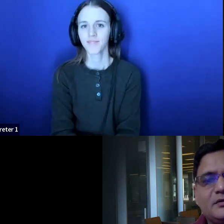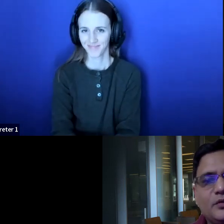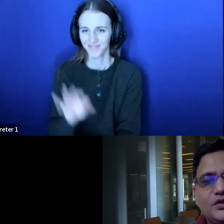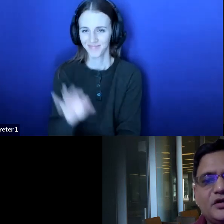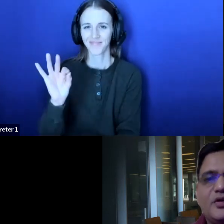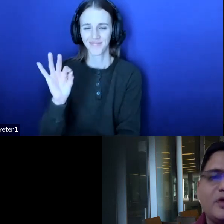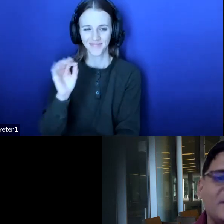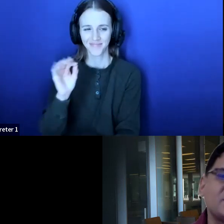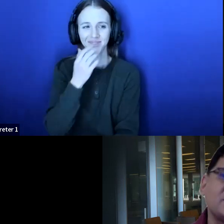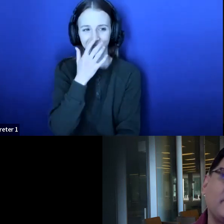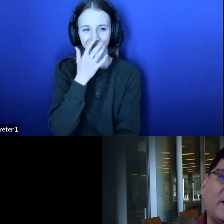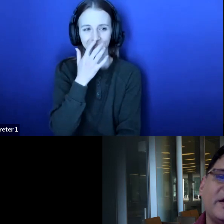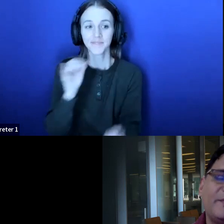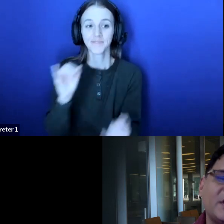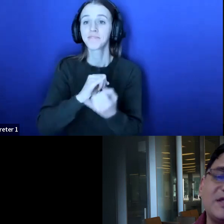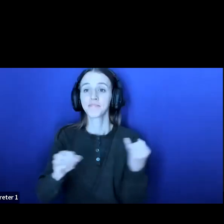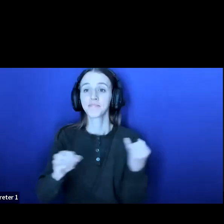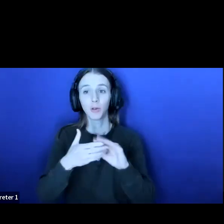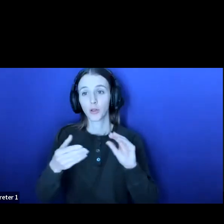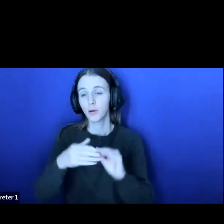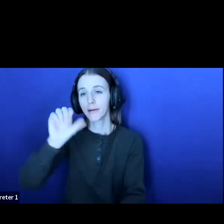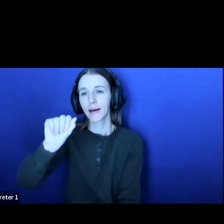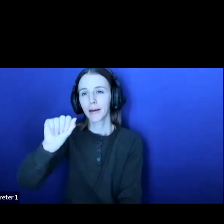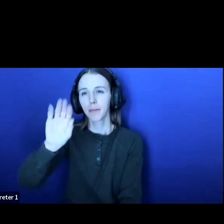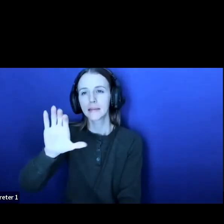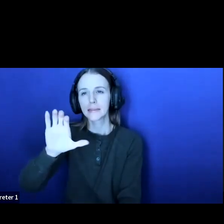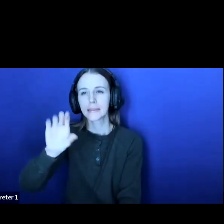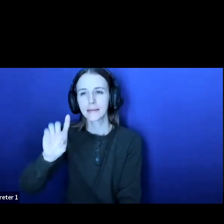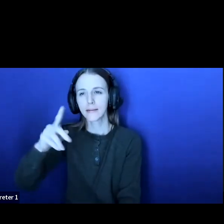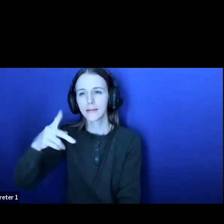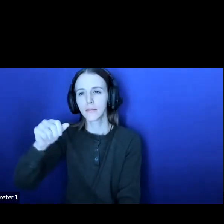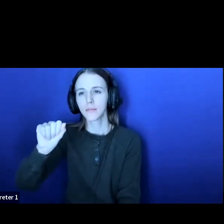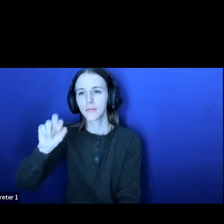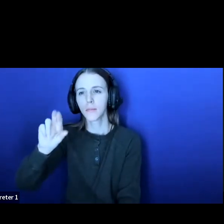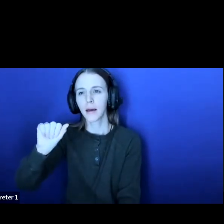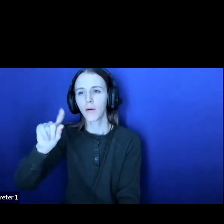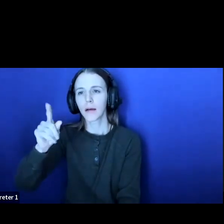Finally, we talked about ABCD paradigm. The D stands for respect for diversity.